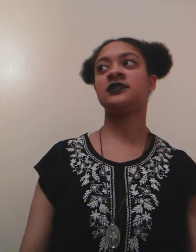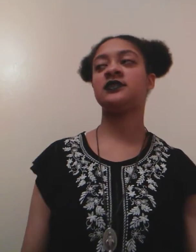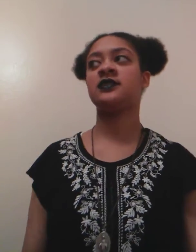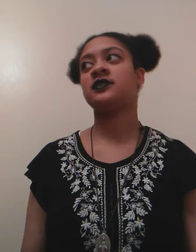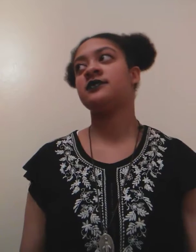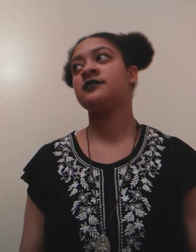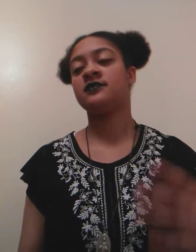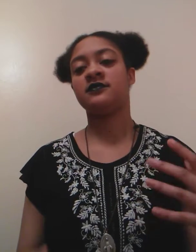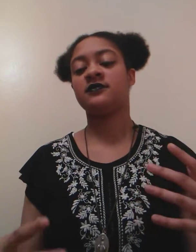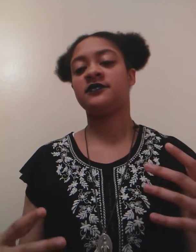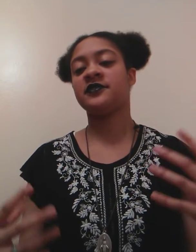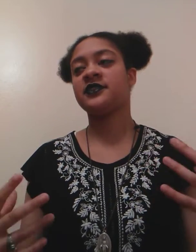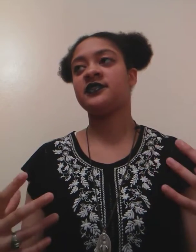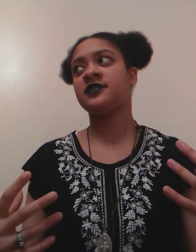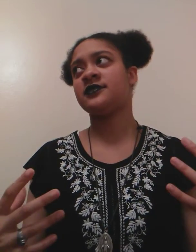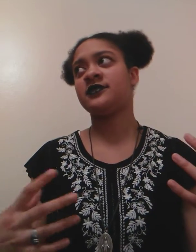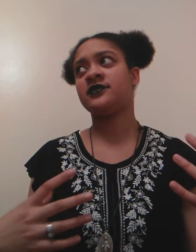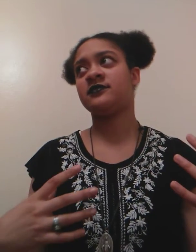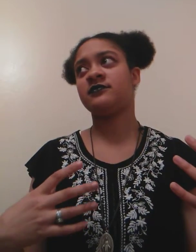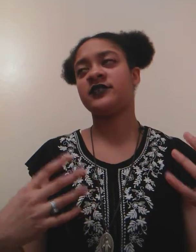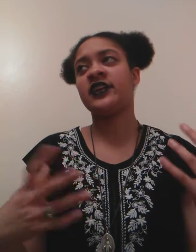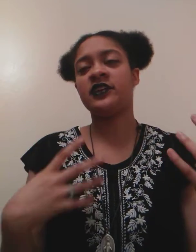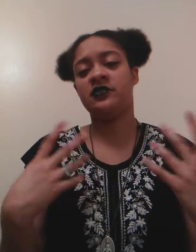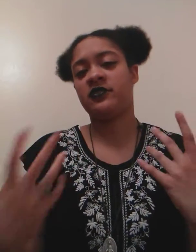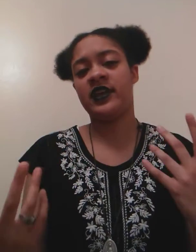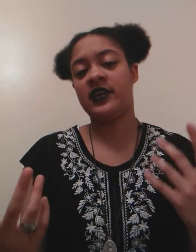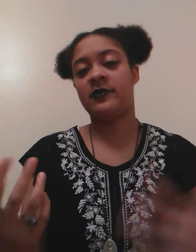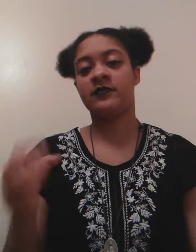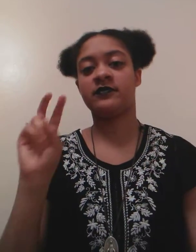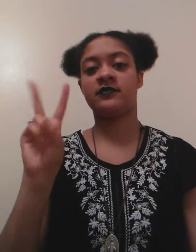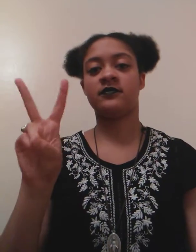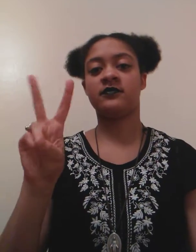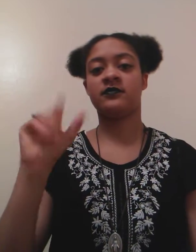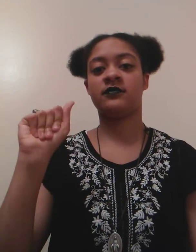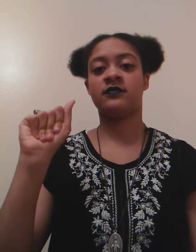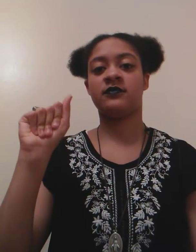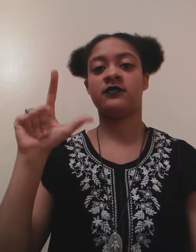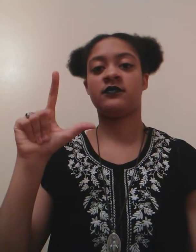is, for instance, telling you their name,